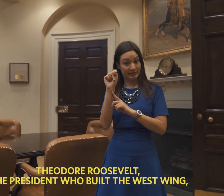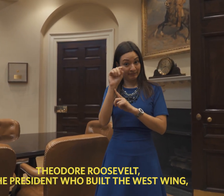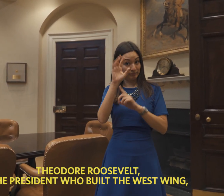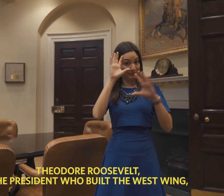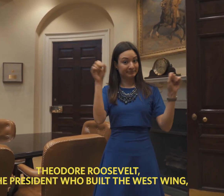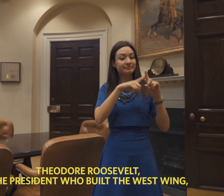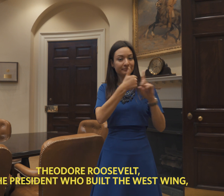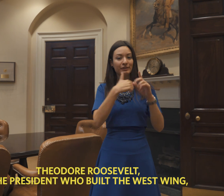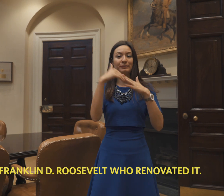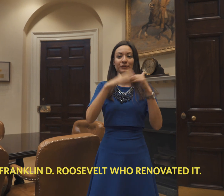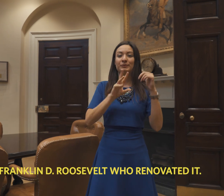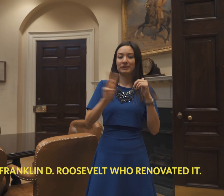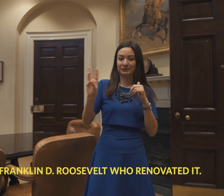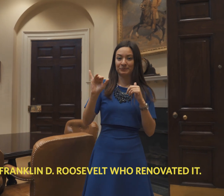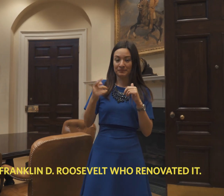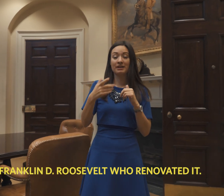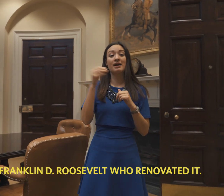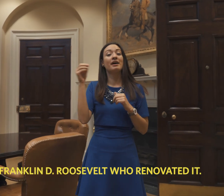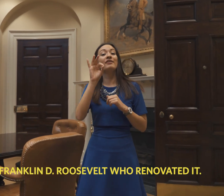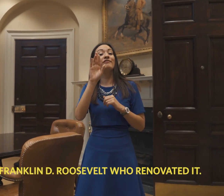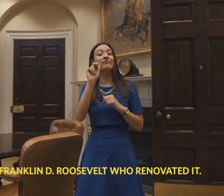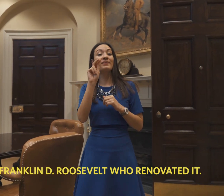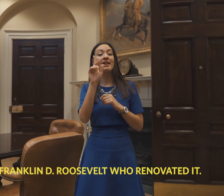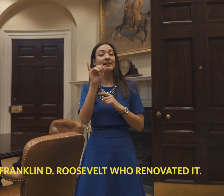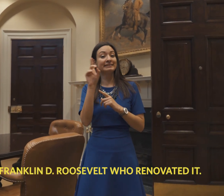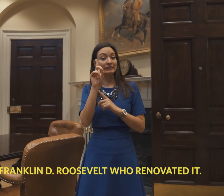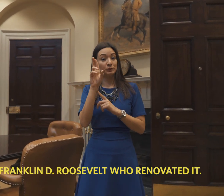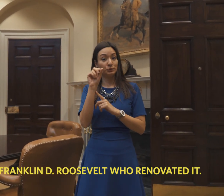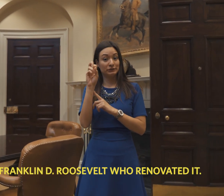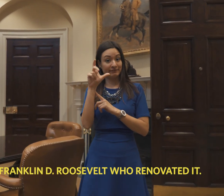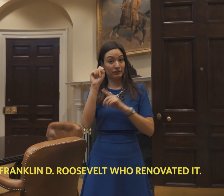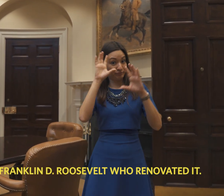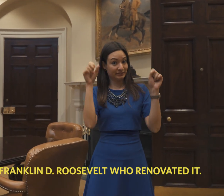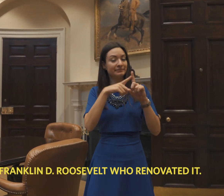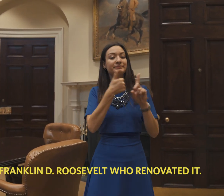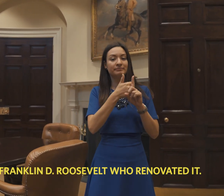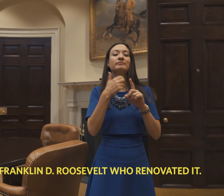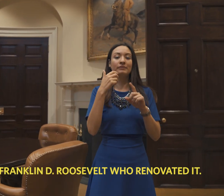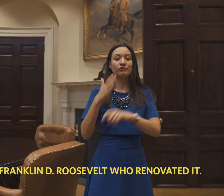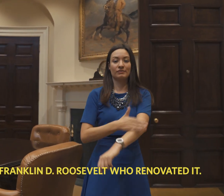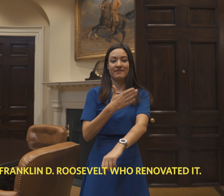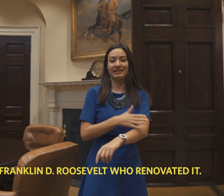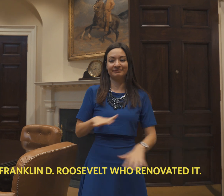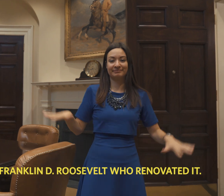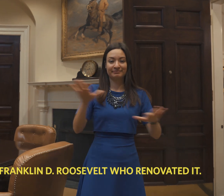on a rearing horse, and Franklin D. Roosevelt, who renovated it, depicted at a table, looking up while holding a pen at a sheet of